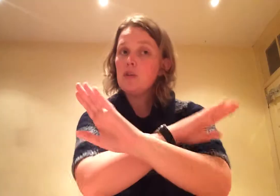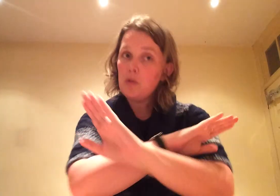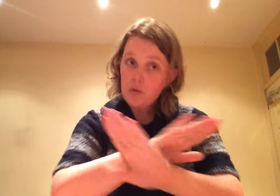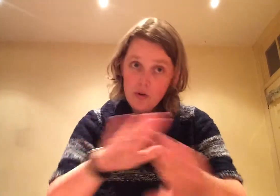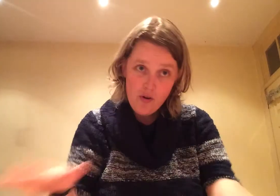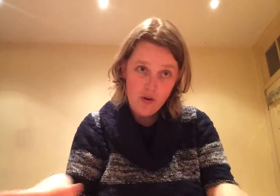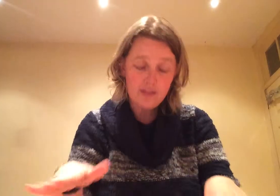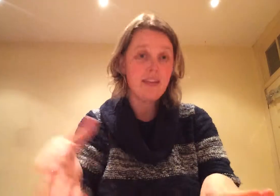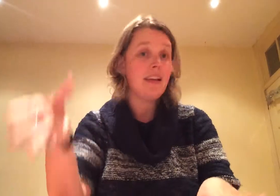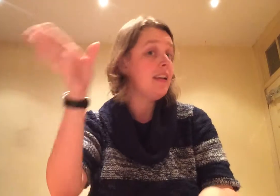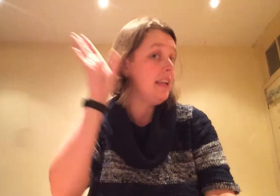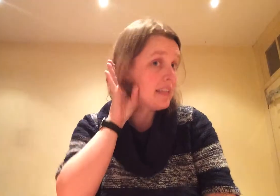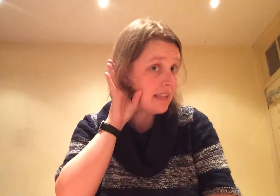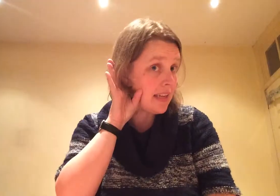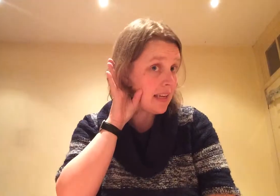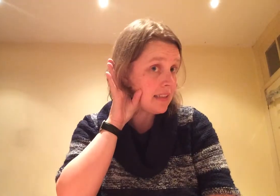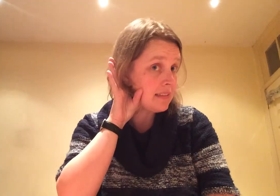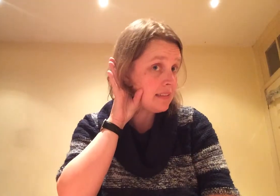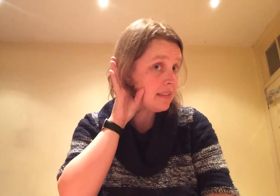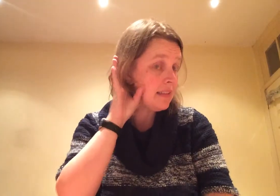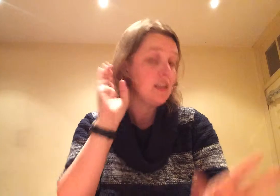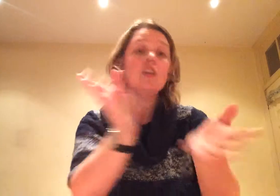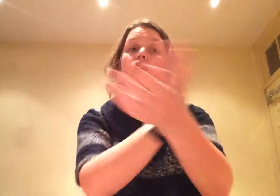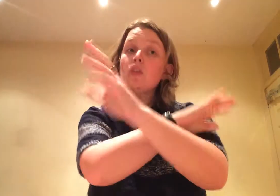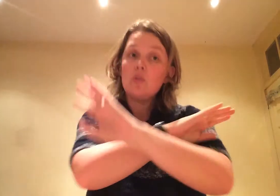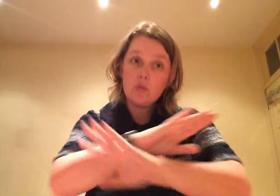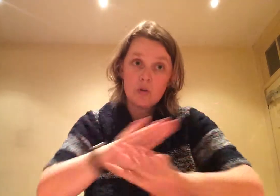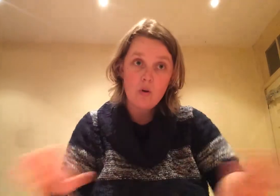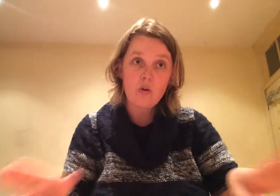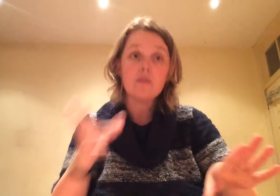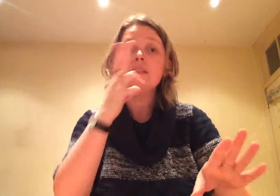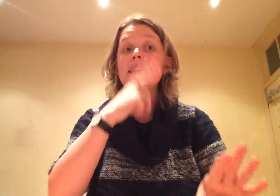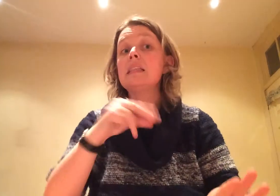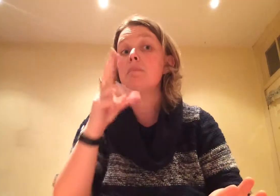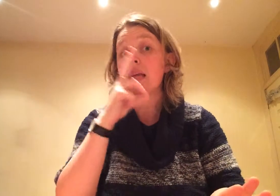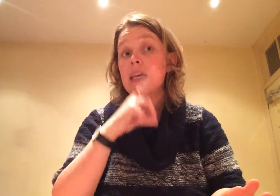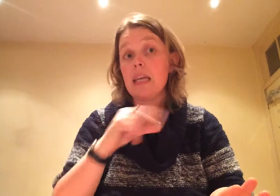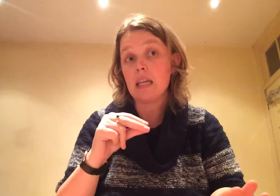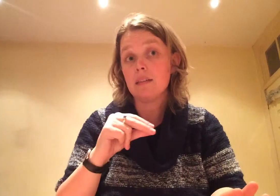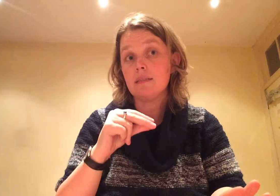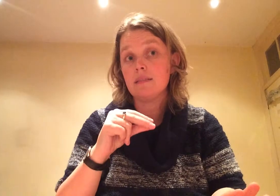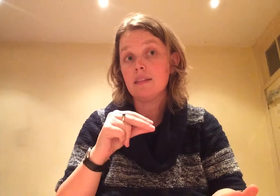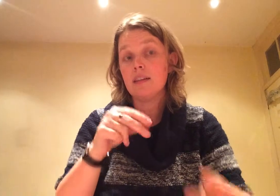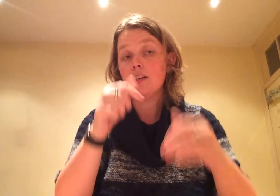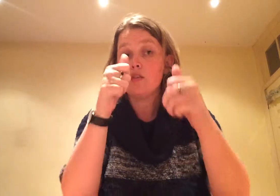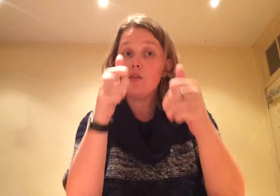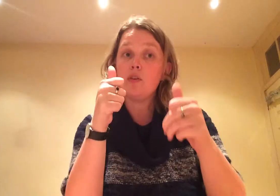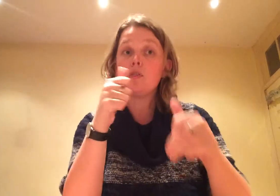you're not listening, you're not speaking good